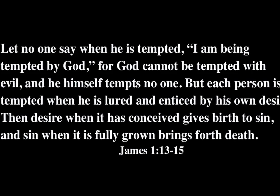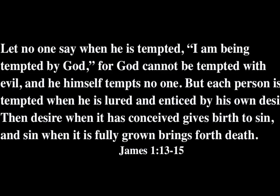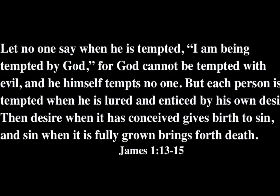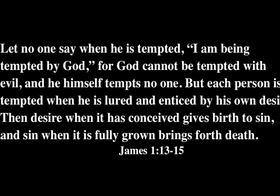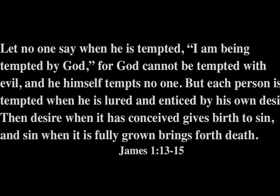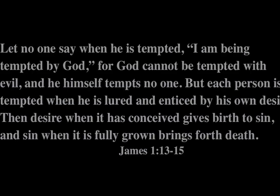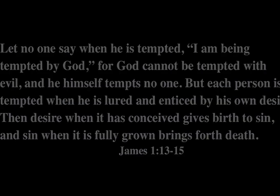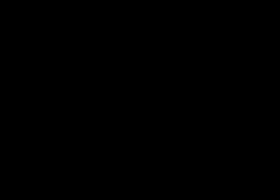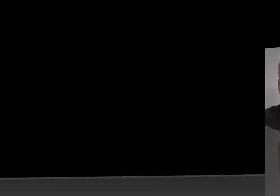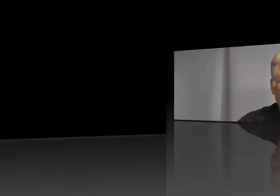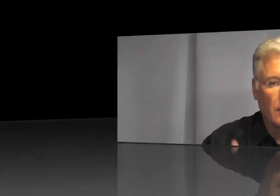forth death.